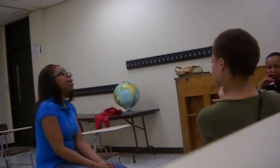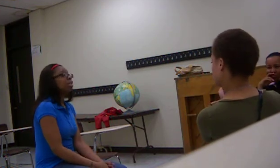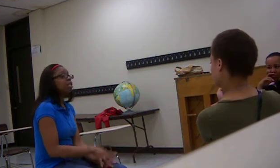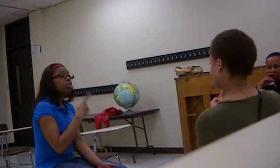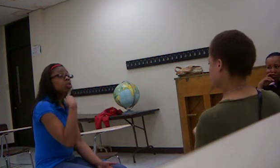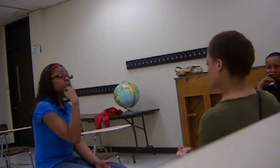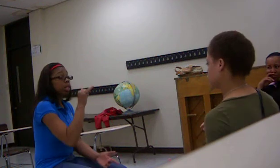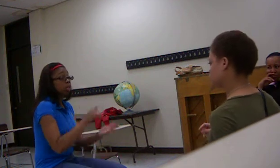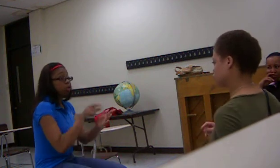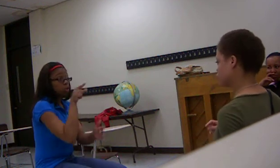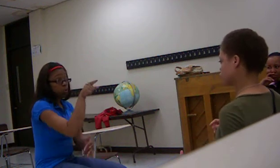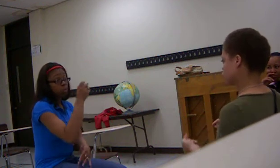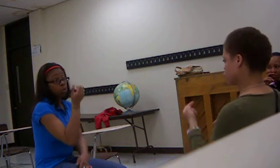Bethany.